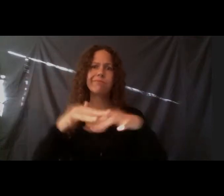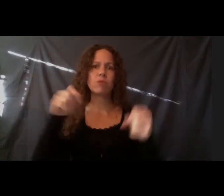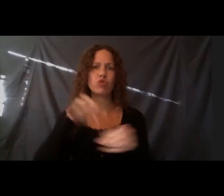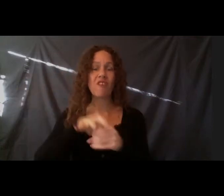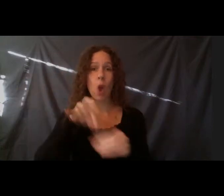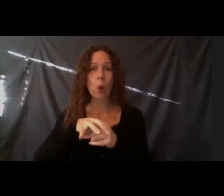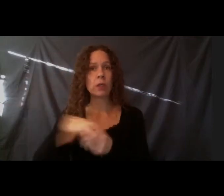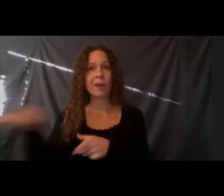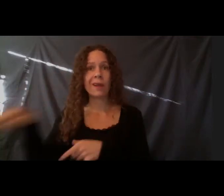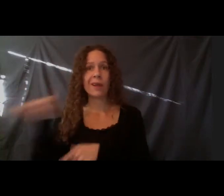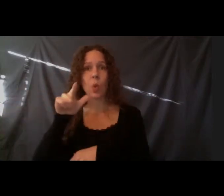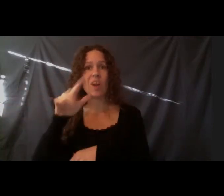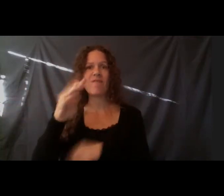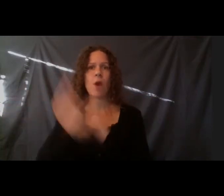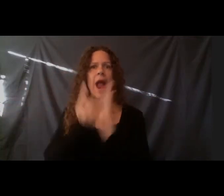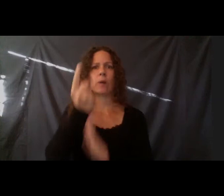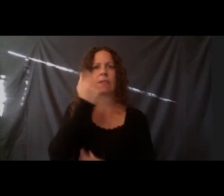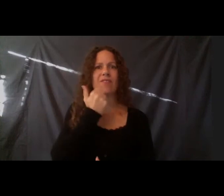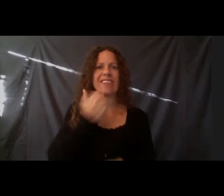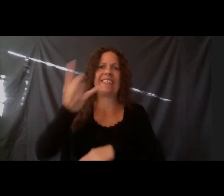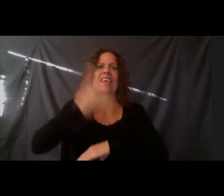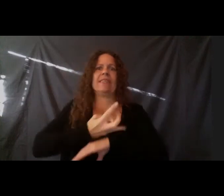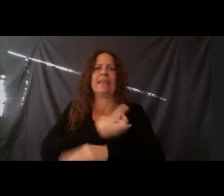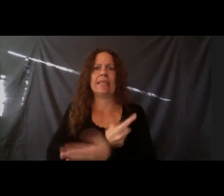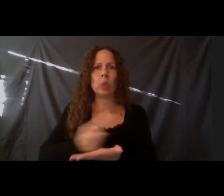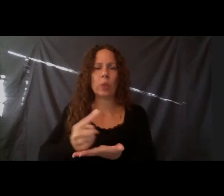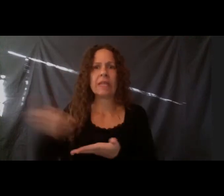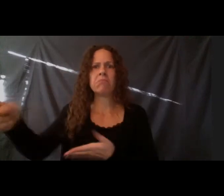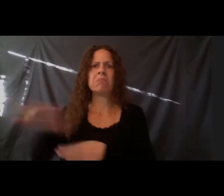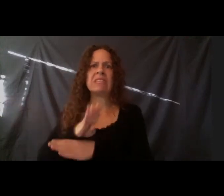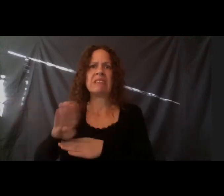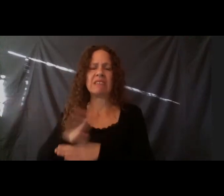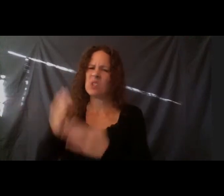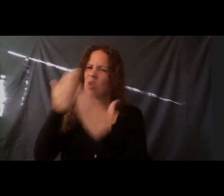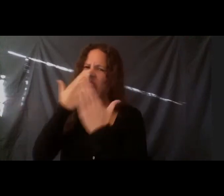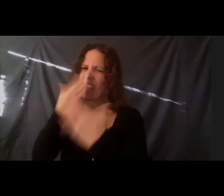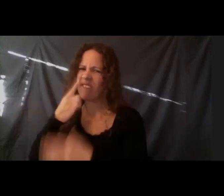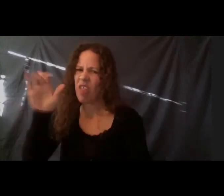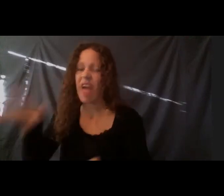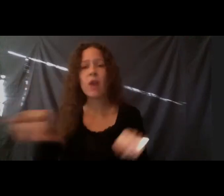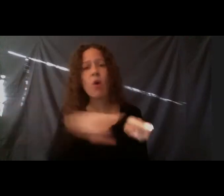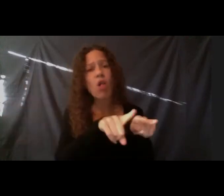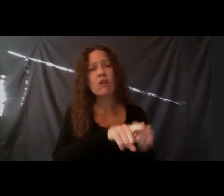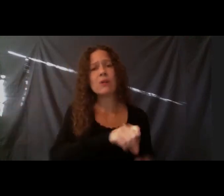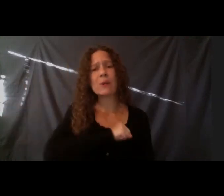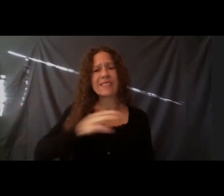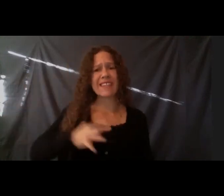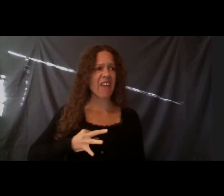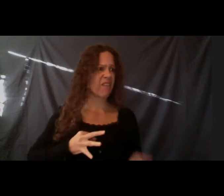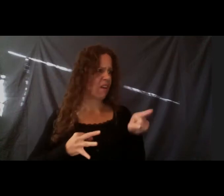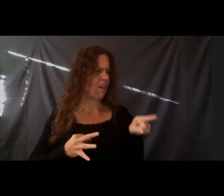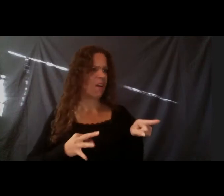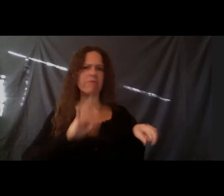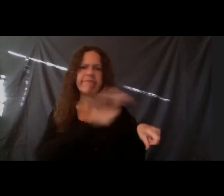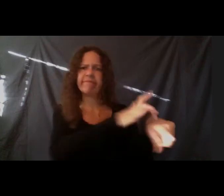I want to thank him for all that too. And I want to thank our staff who, you know, every time I go into headquarters, they are working. They work